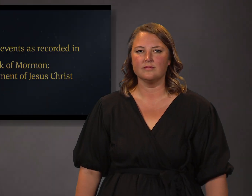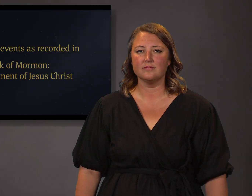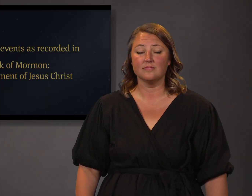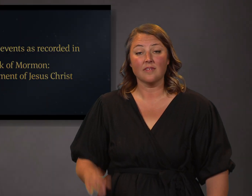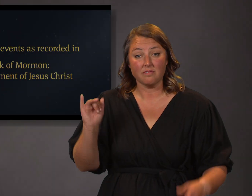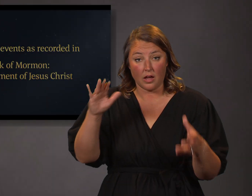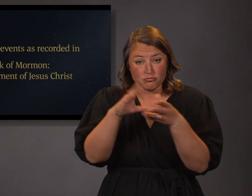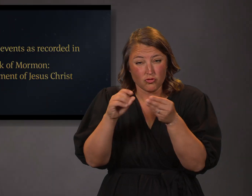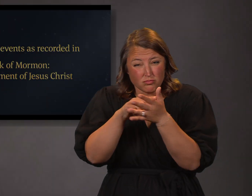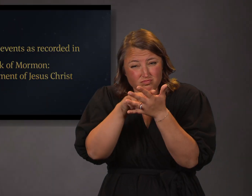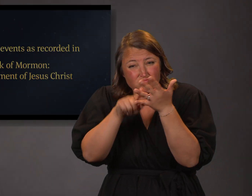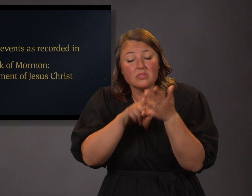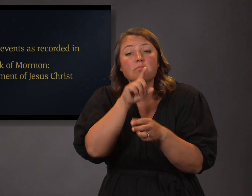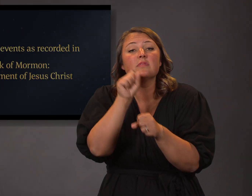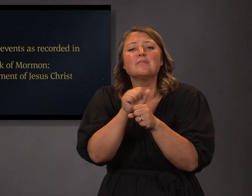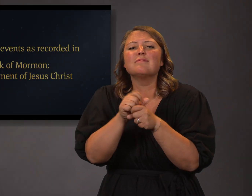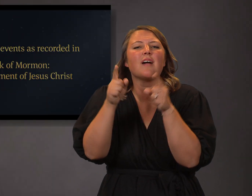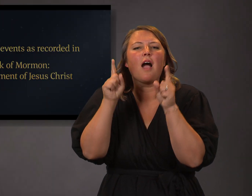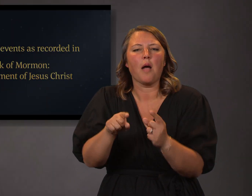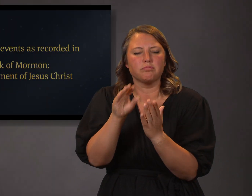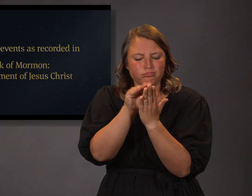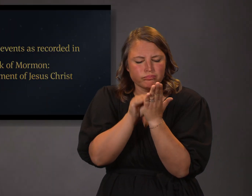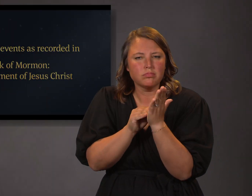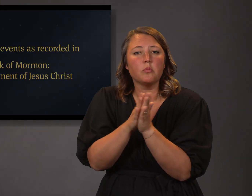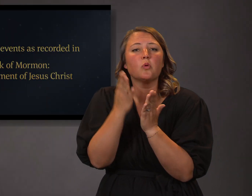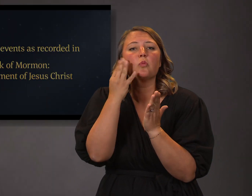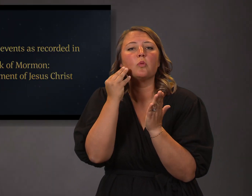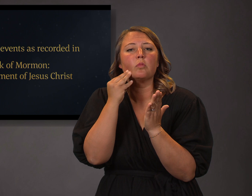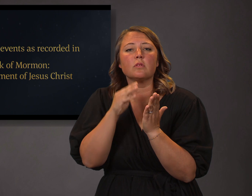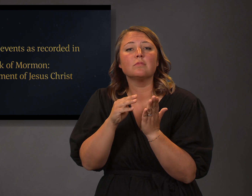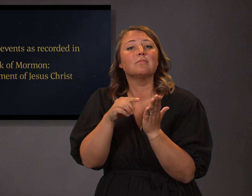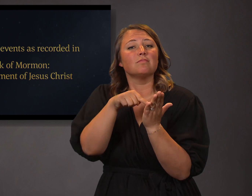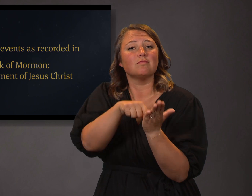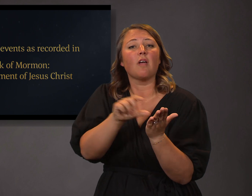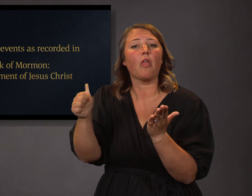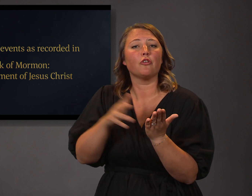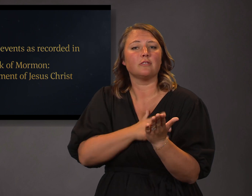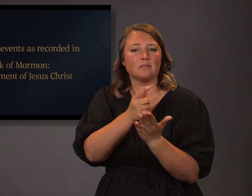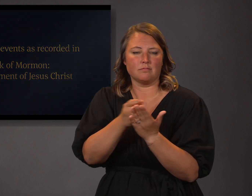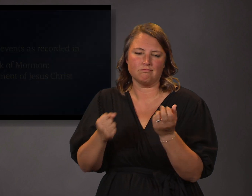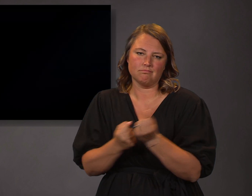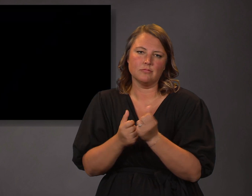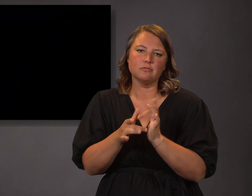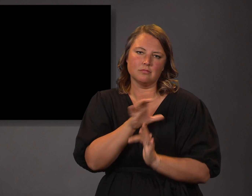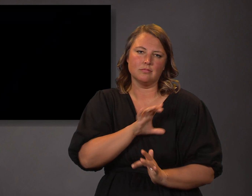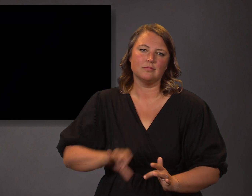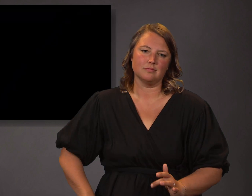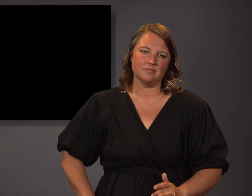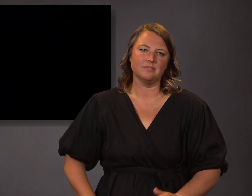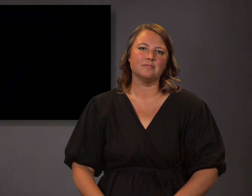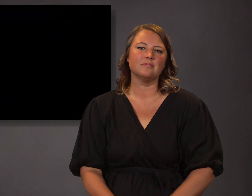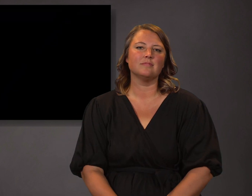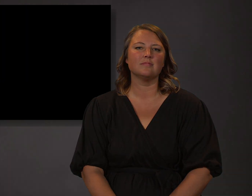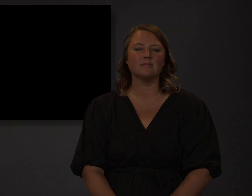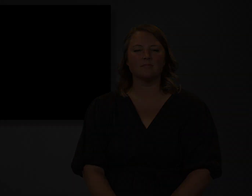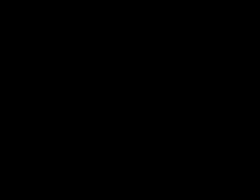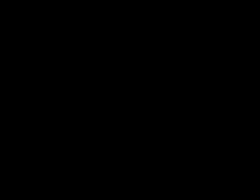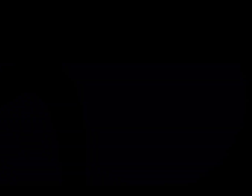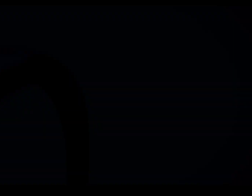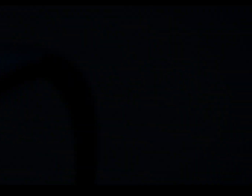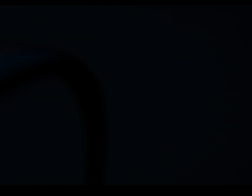based on actual events as recorded in the Book of Mormon, another testament of Jesus Christ.